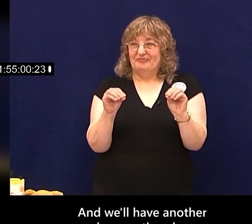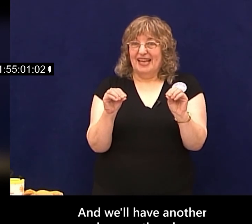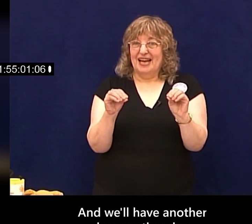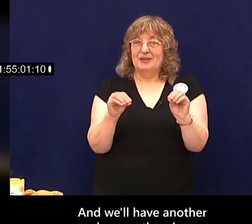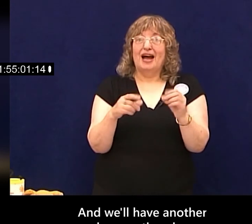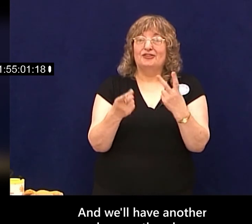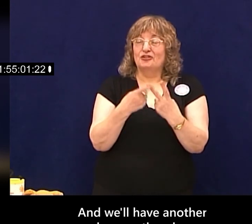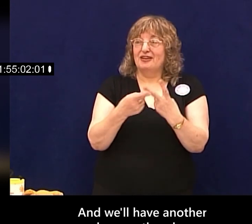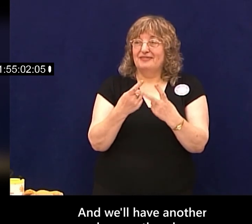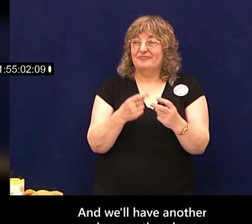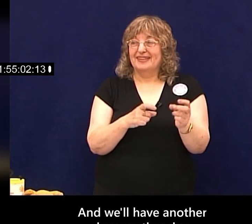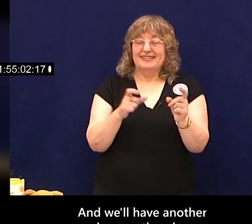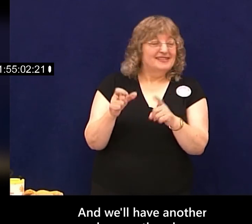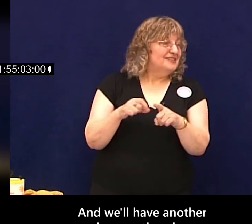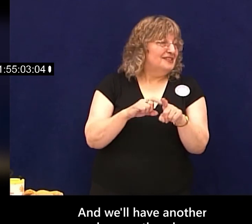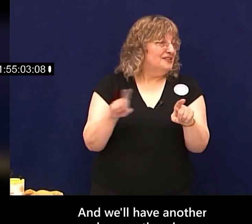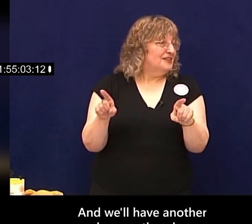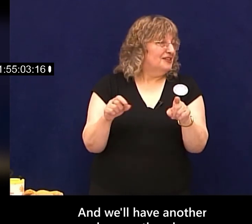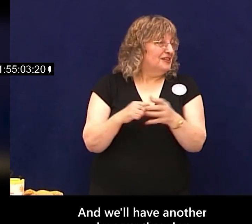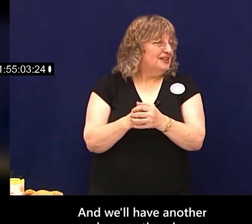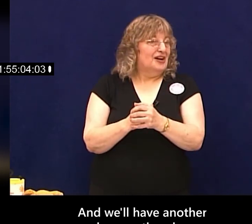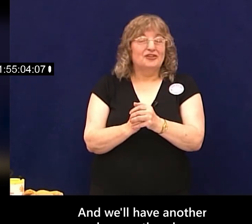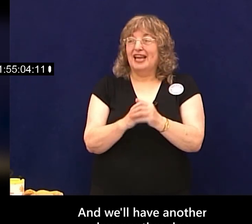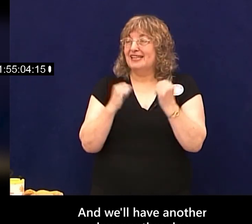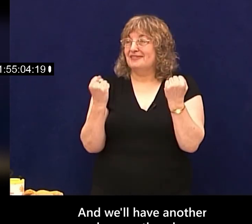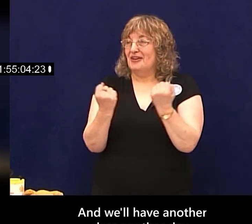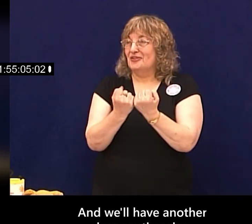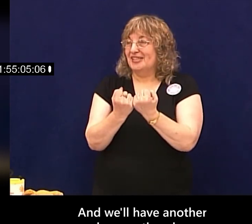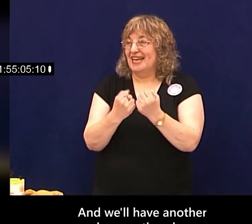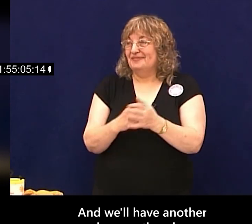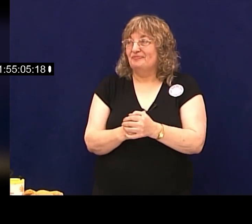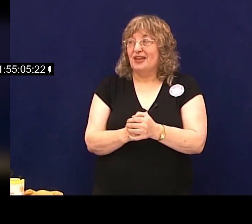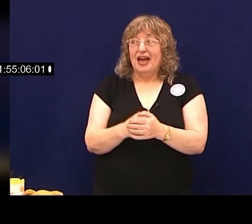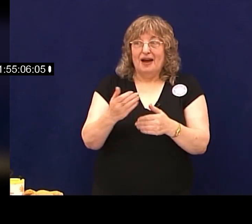and we'll have another class, another day,